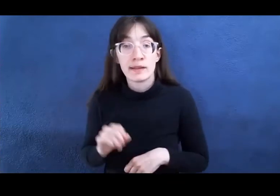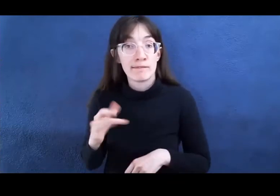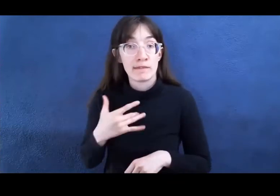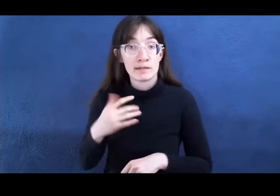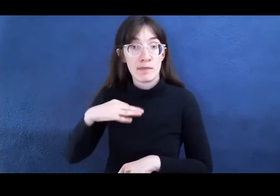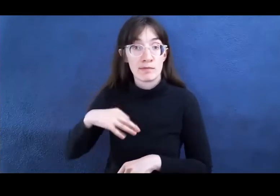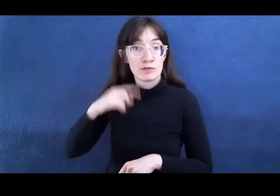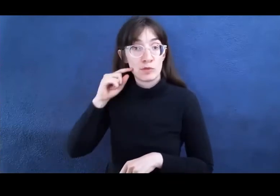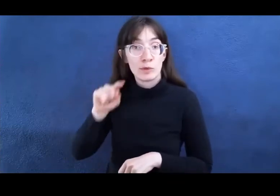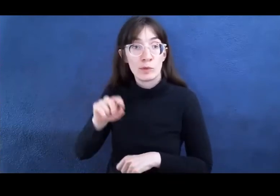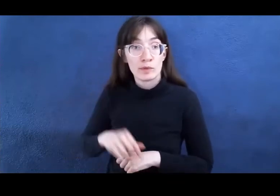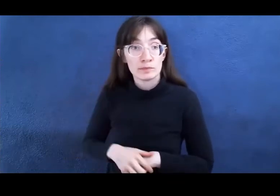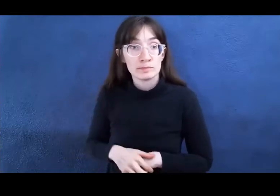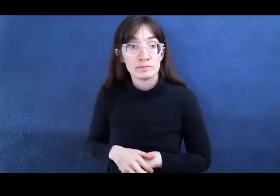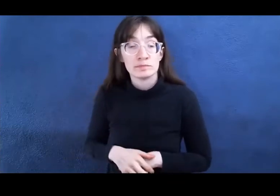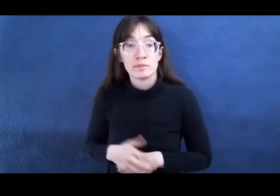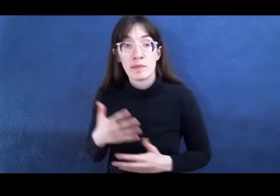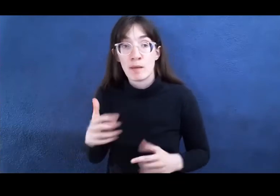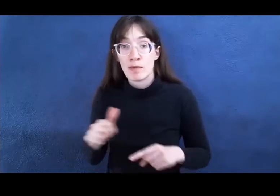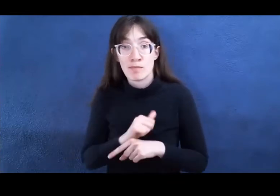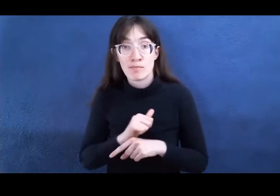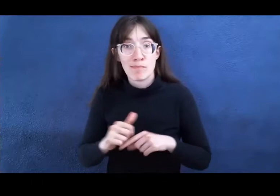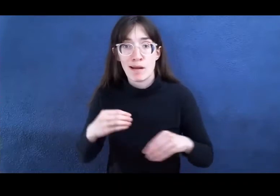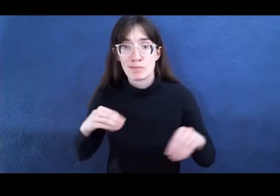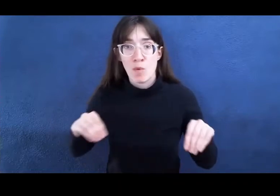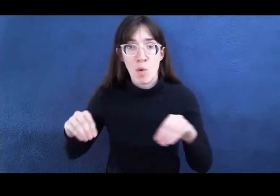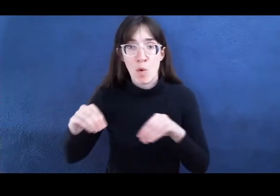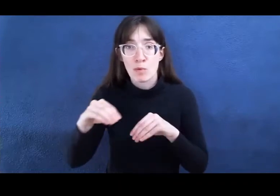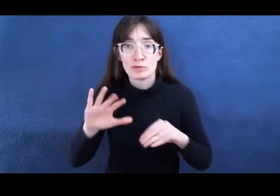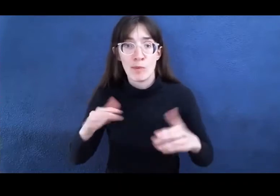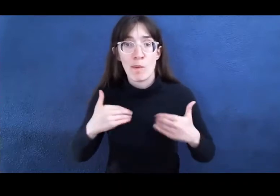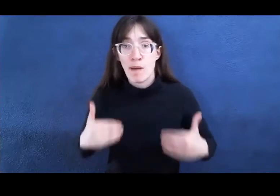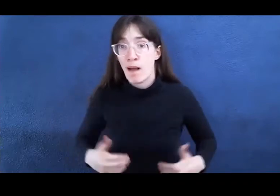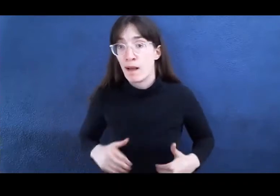practice motion or movement in your body if that feels accessible.